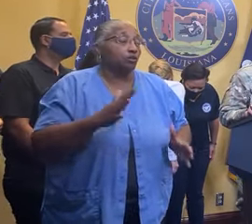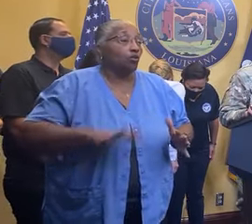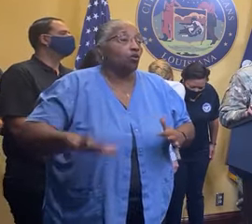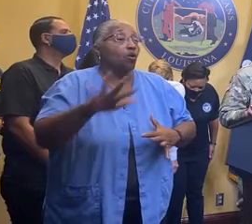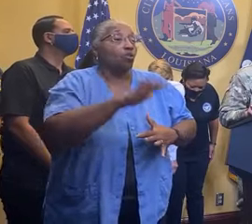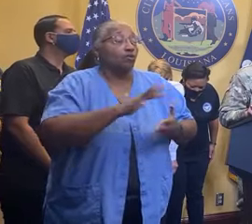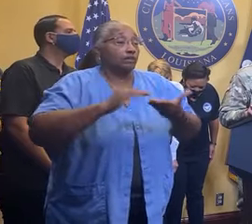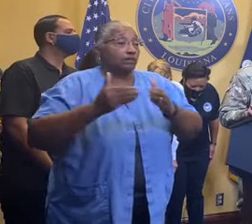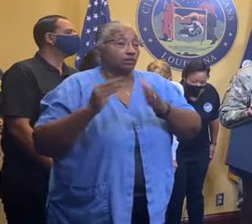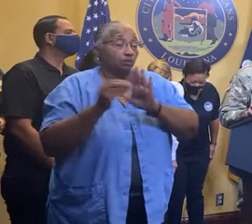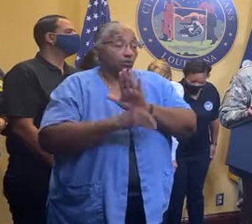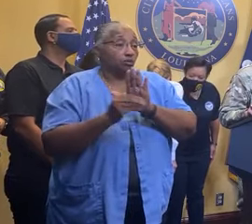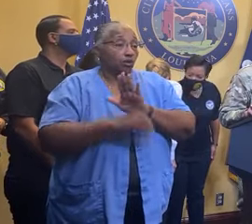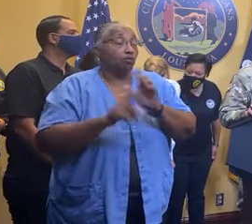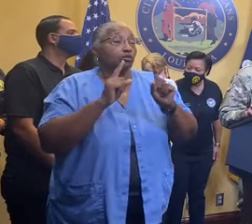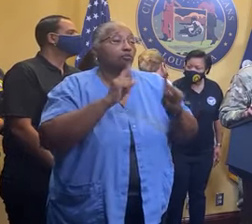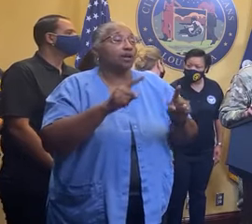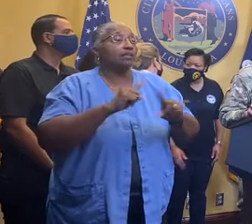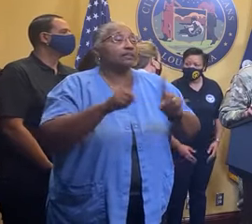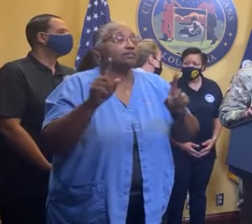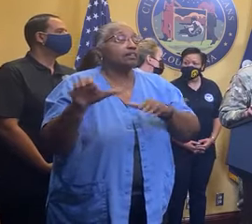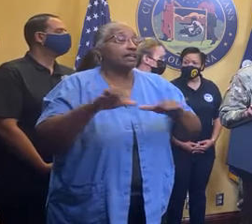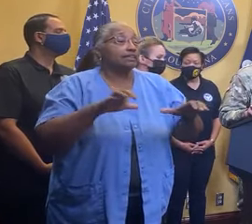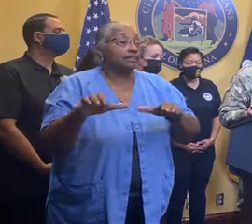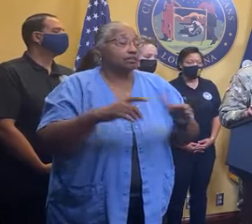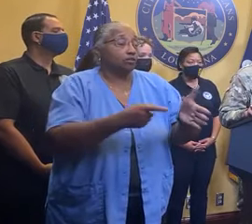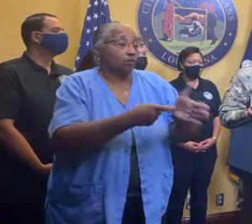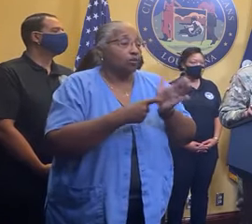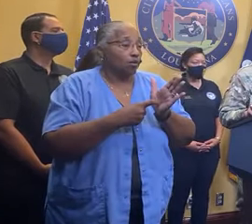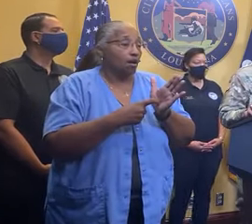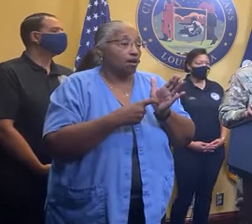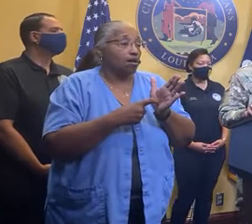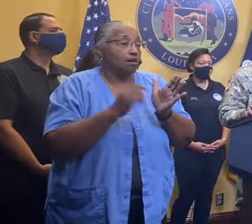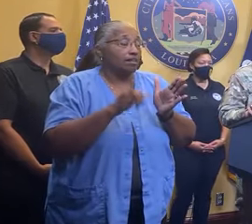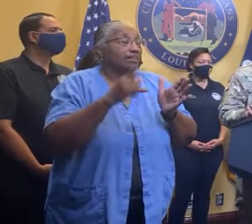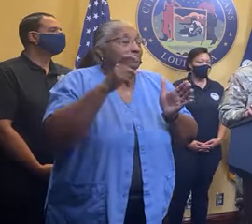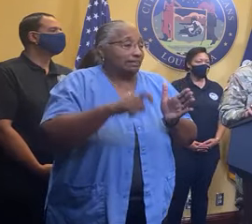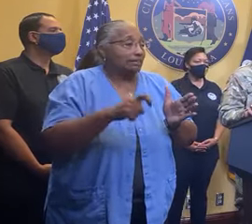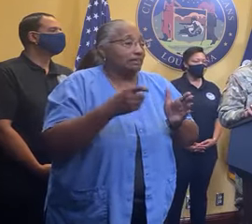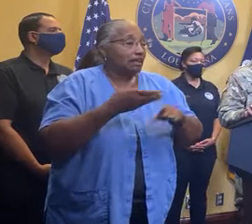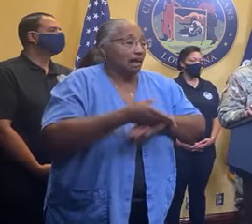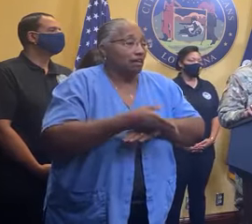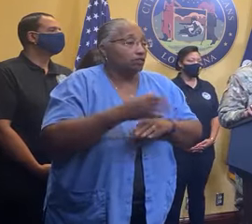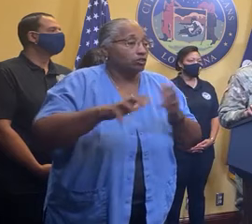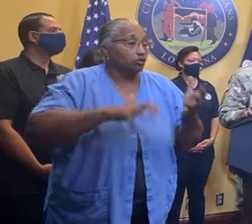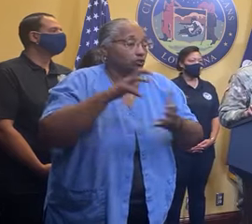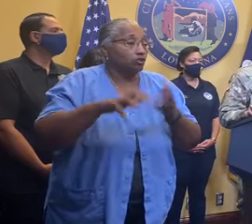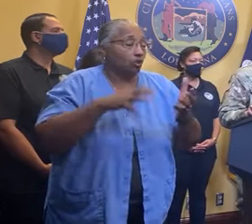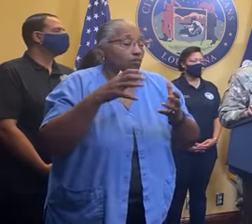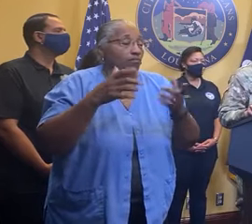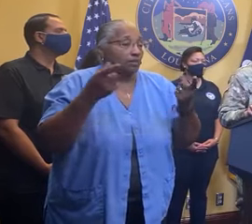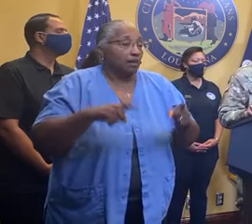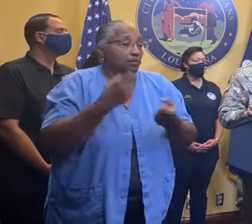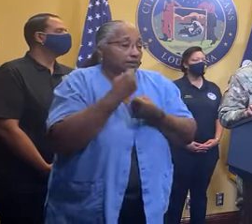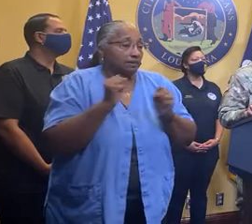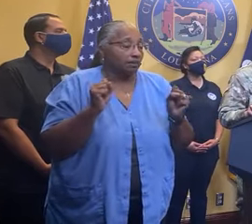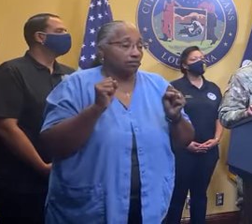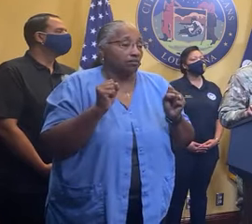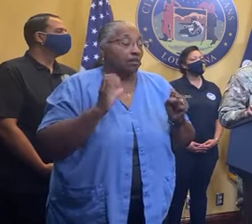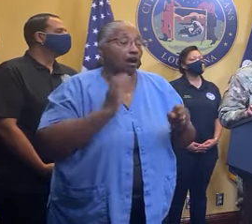city to respond to activities and requirements immediately after the storm as soon as it's safe. As it relates to our